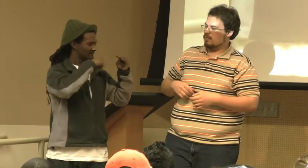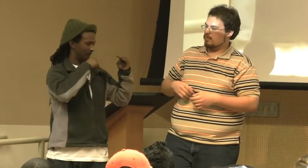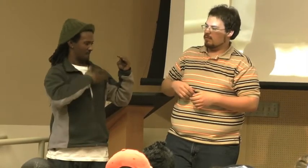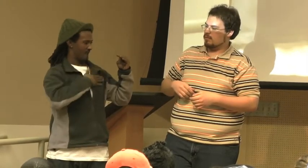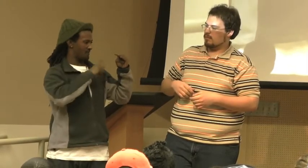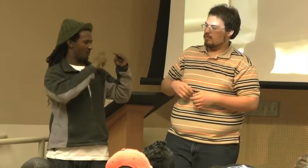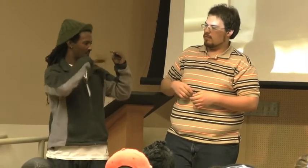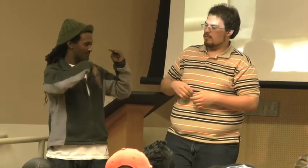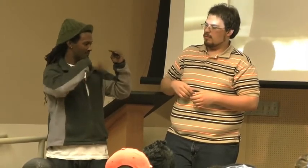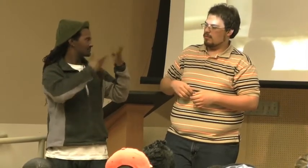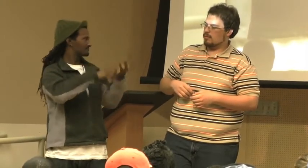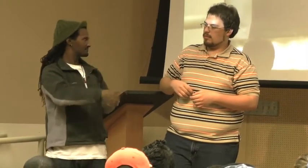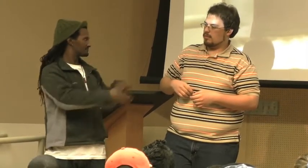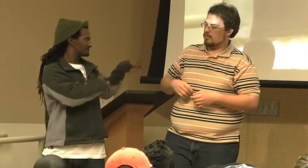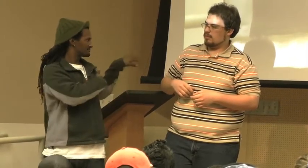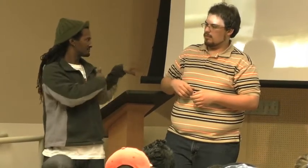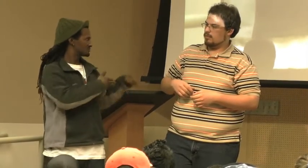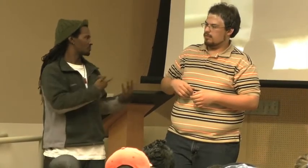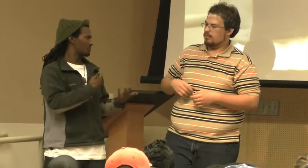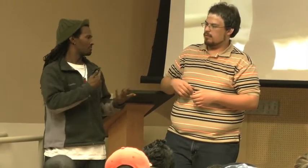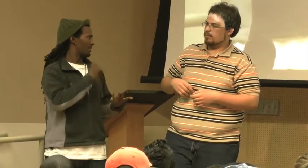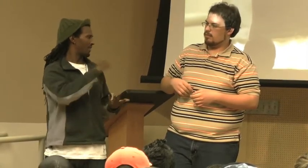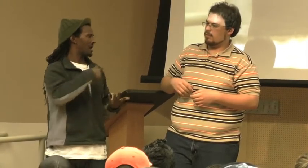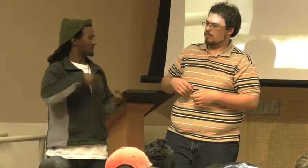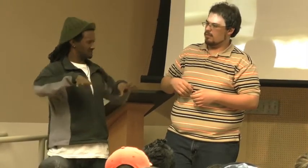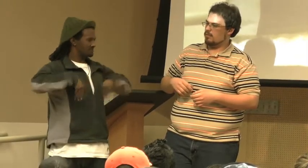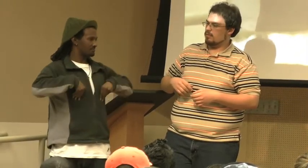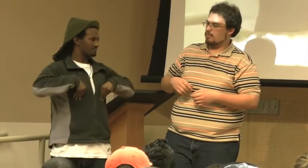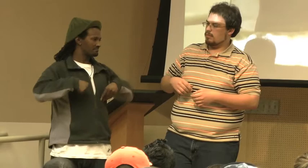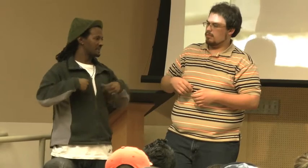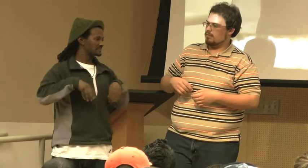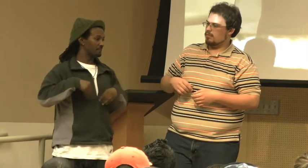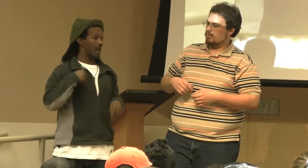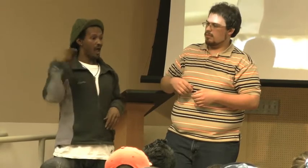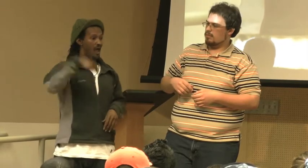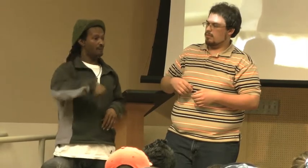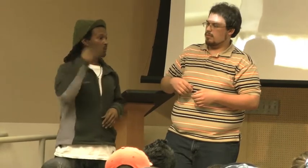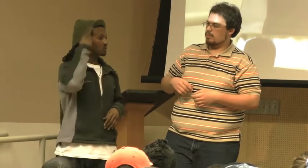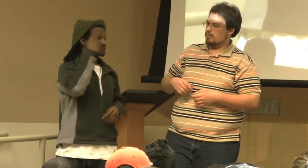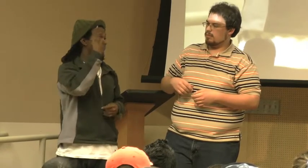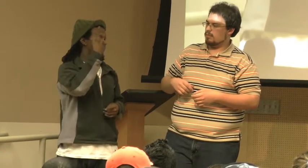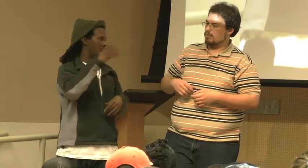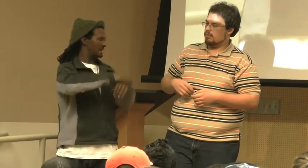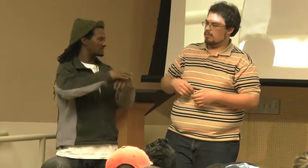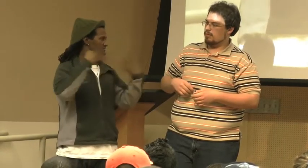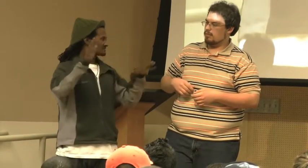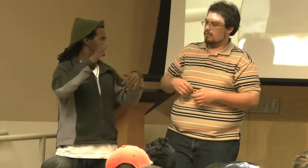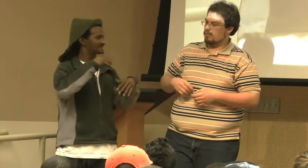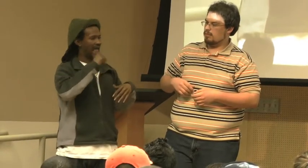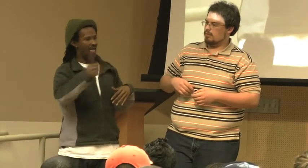still at different levels, and my level, you know, was underneath the acceptance. I mean, I was accepted, yes. But,